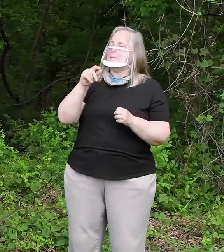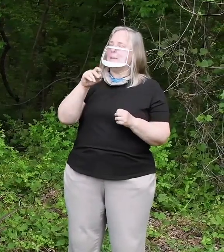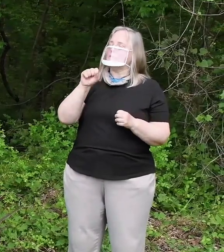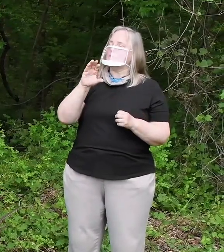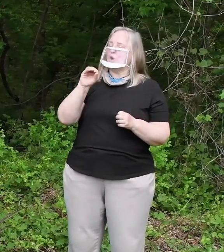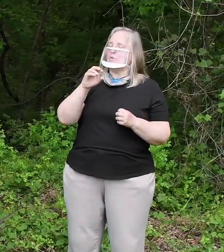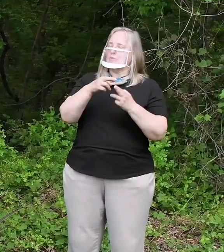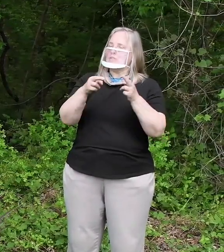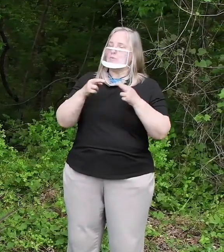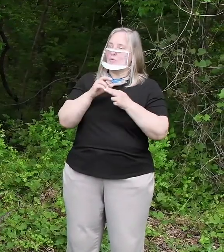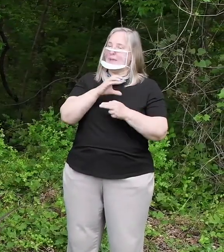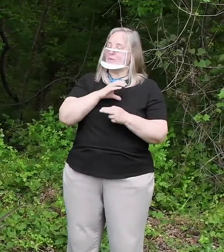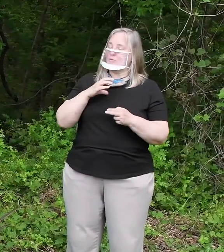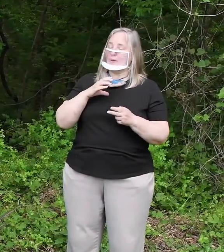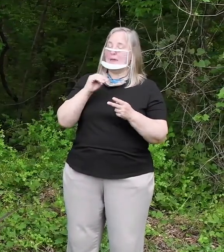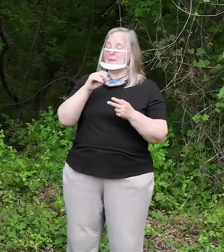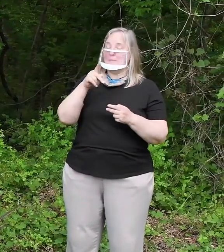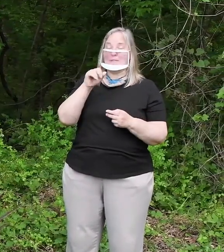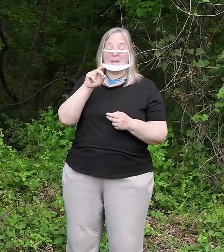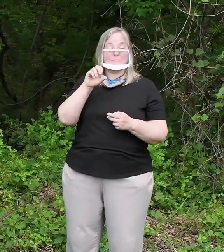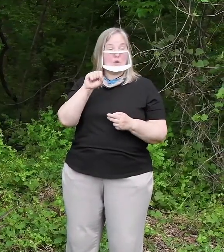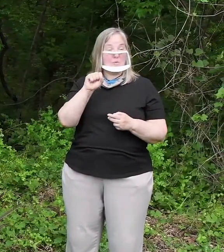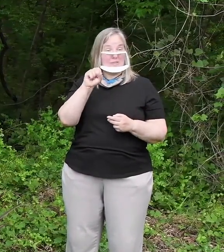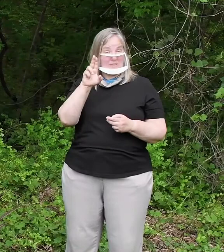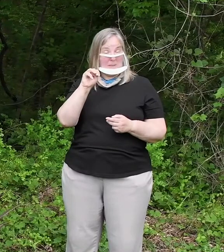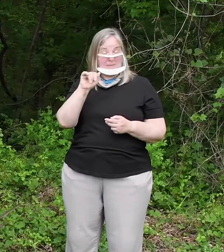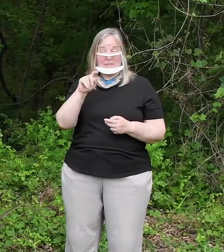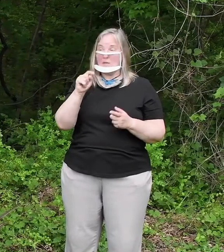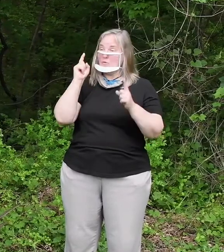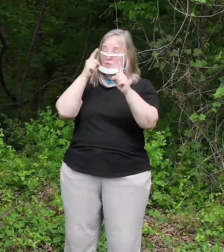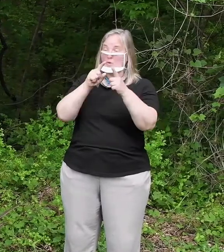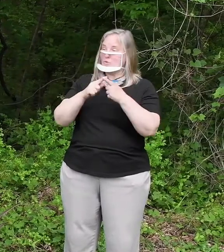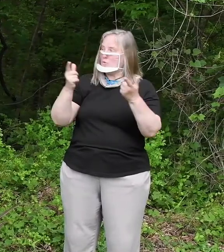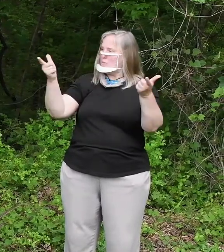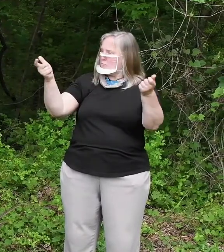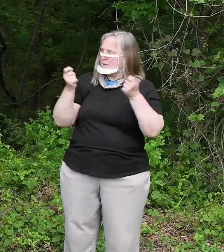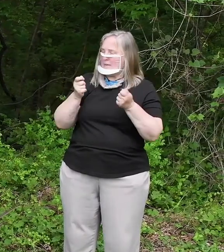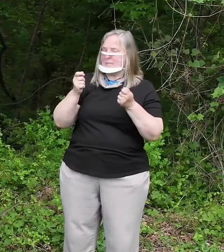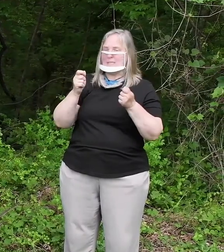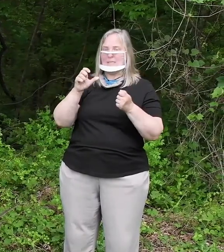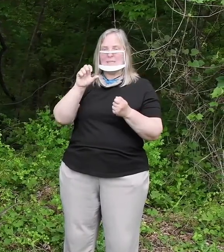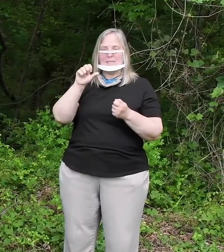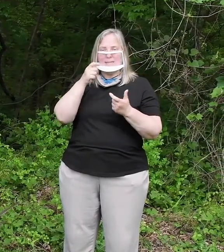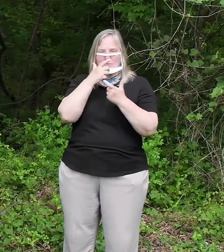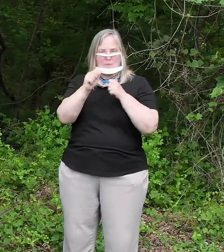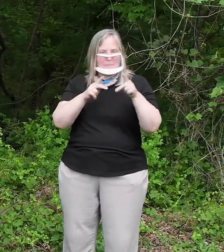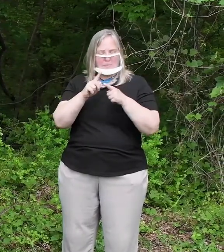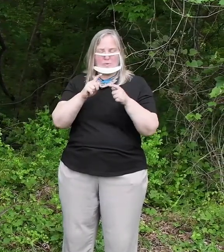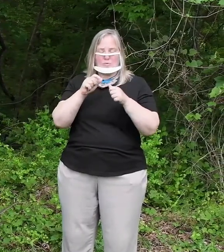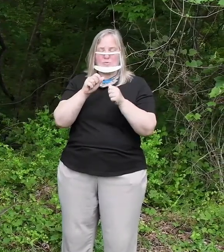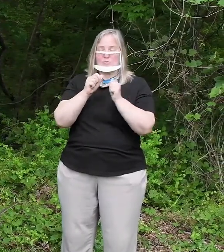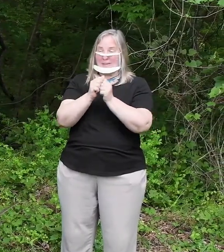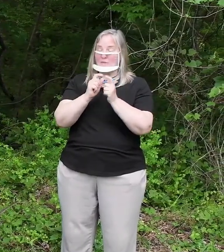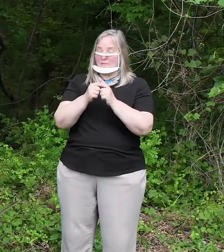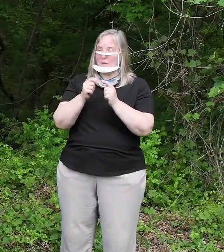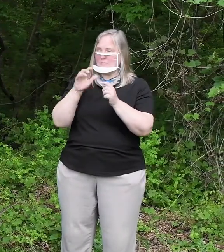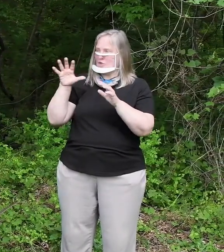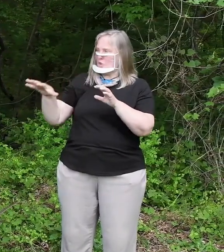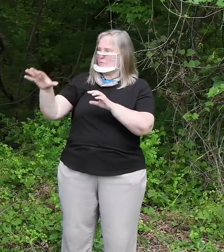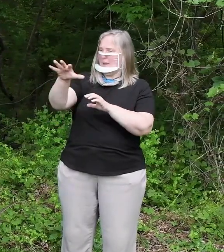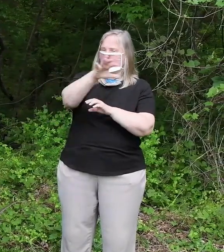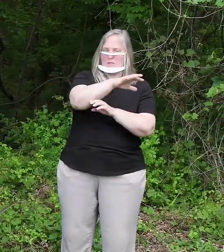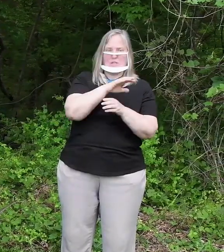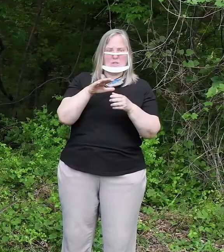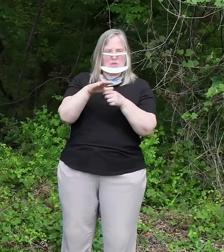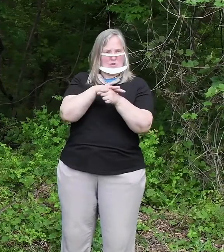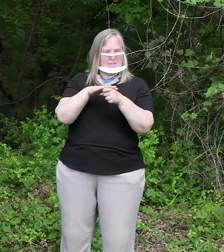and the Patapsco Summit look to bring stakeholders together from surrounding jurisdictions to discuss